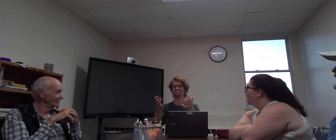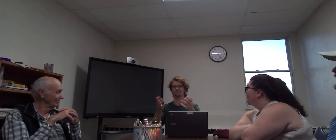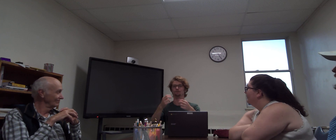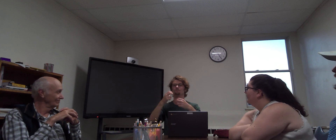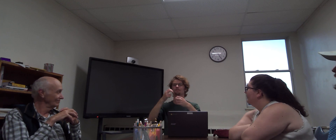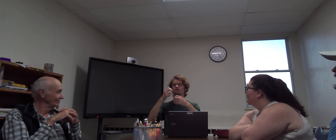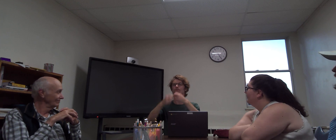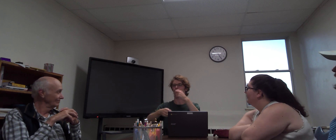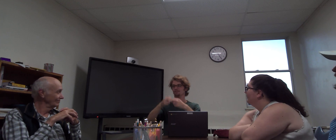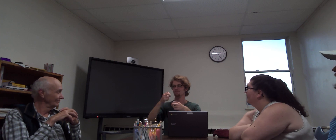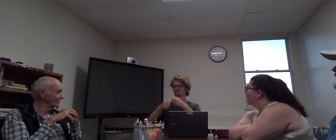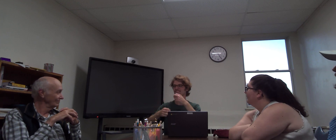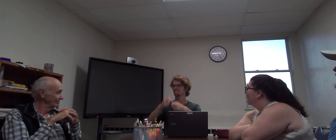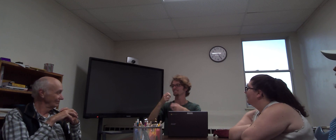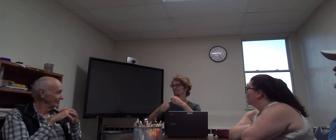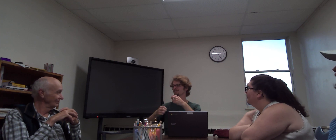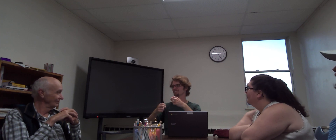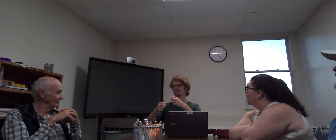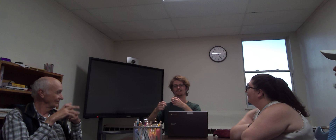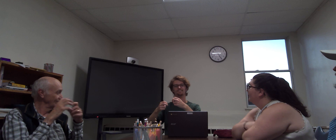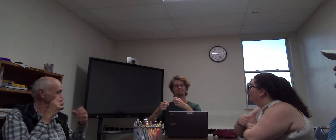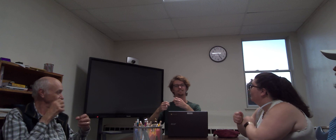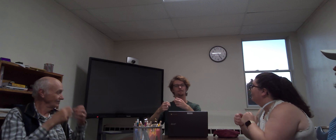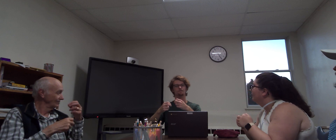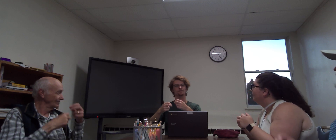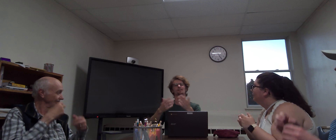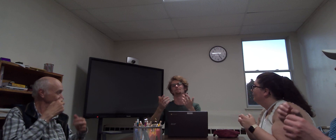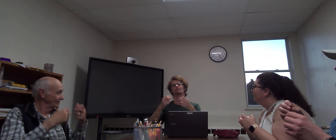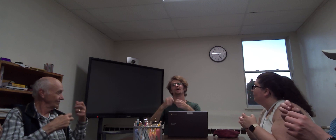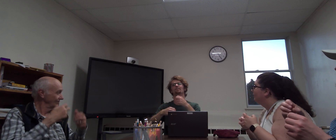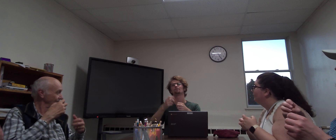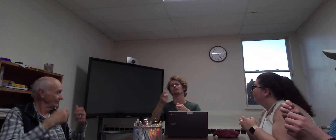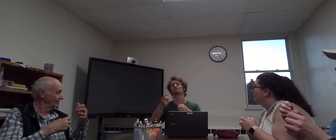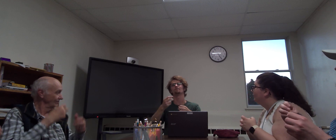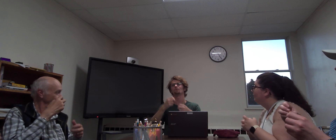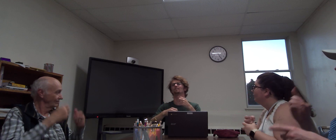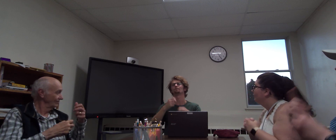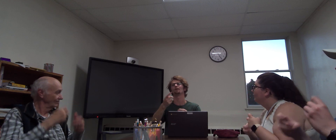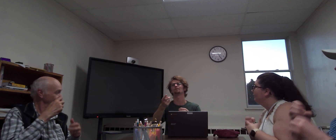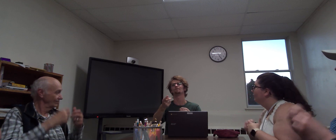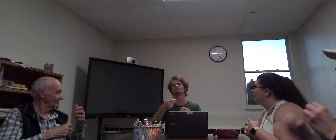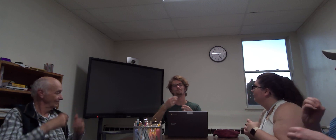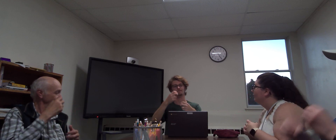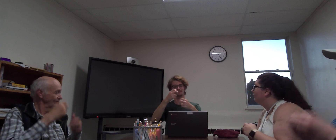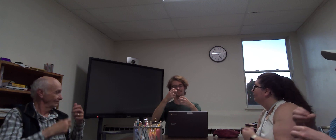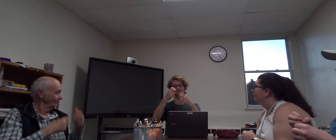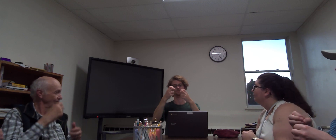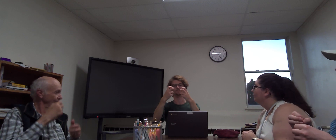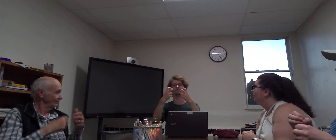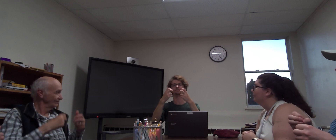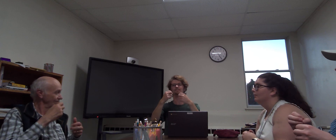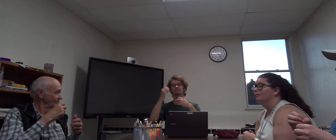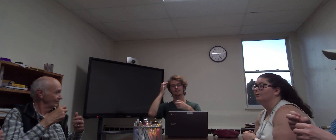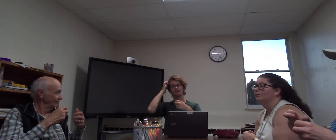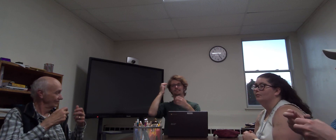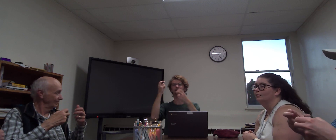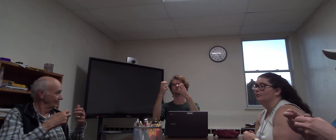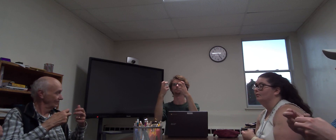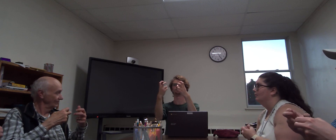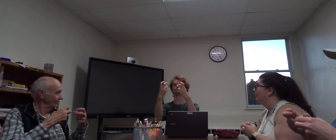you problem. That's our sign. You having a problem? What's the problem? Is that with fingers? Yeah, with two